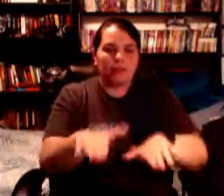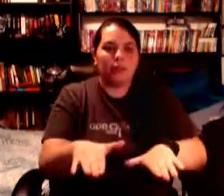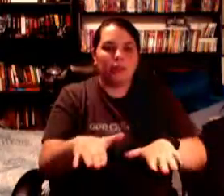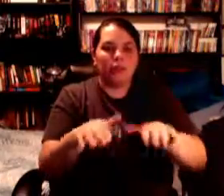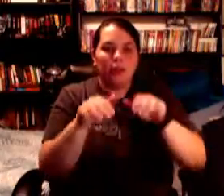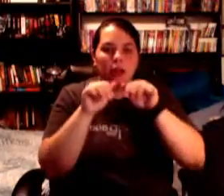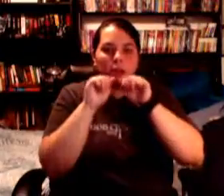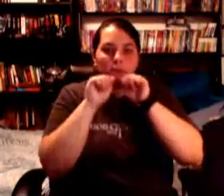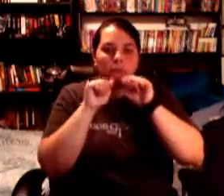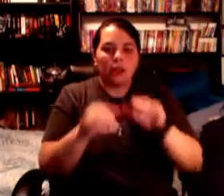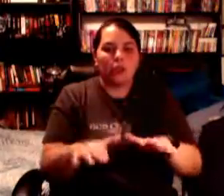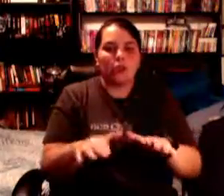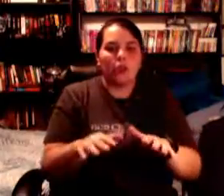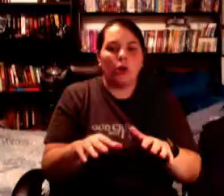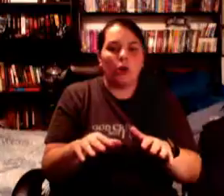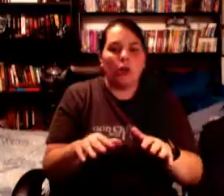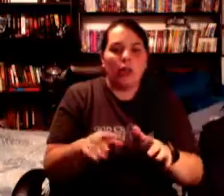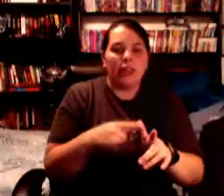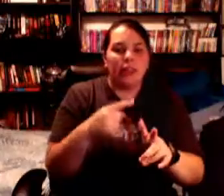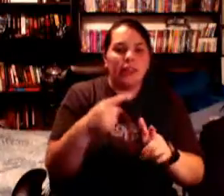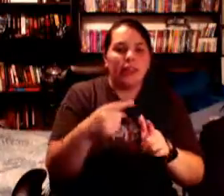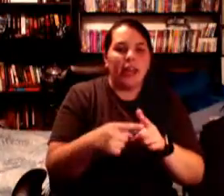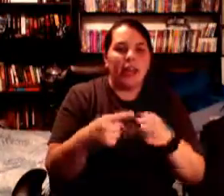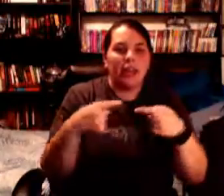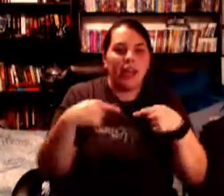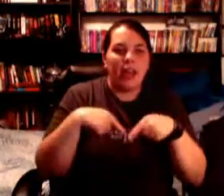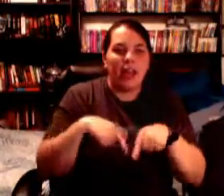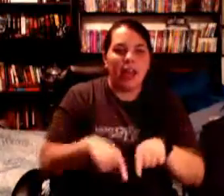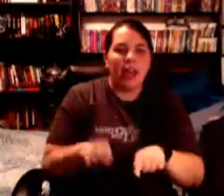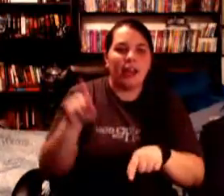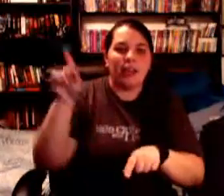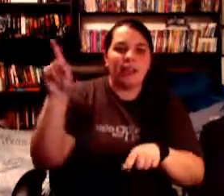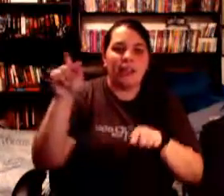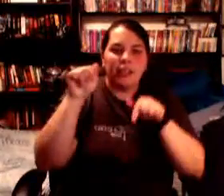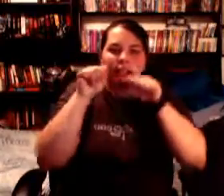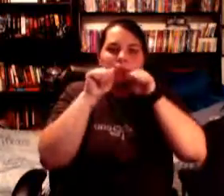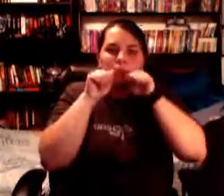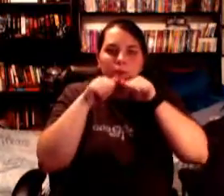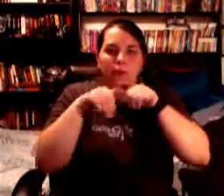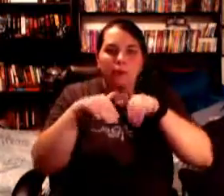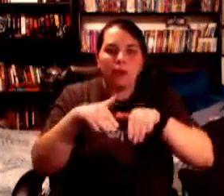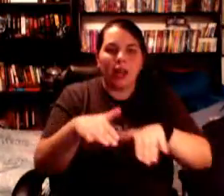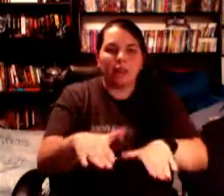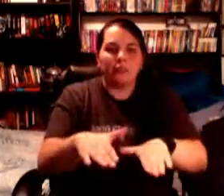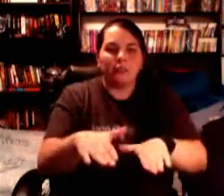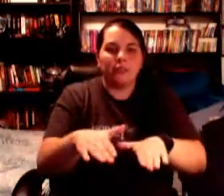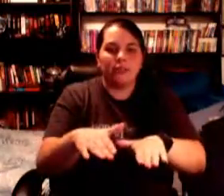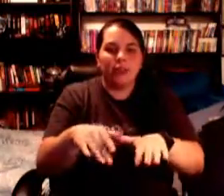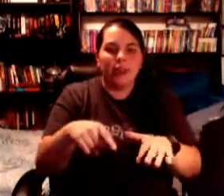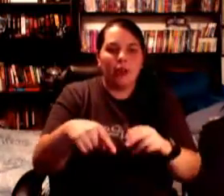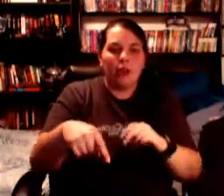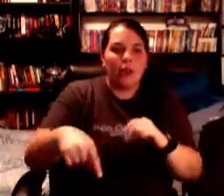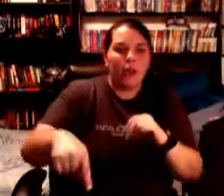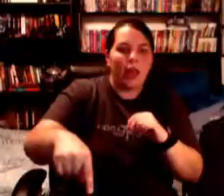hands. So then as he blessed